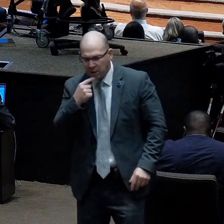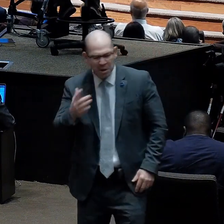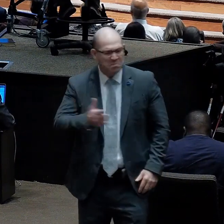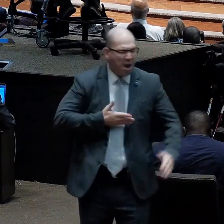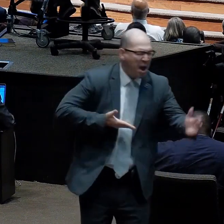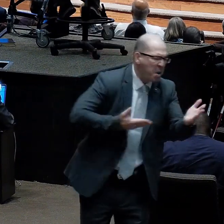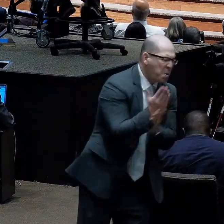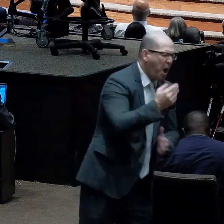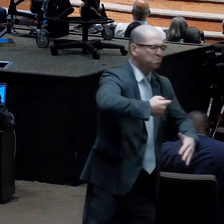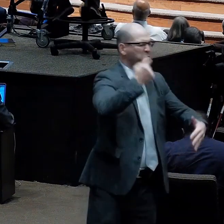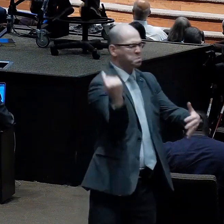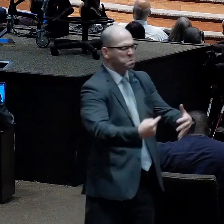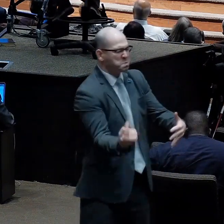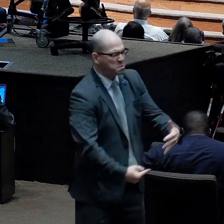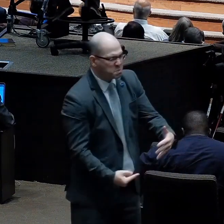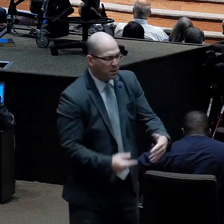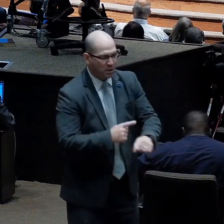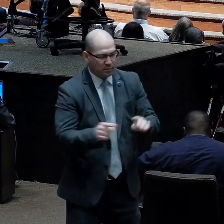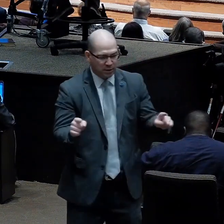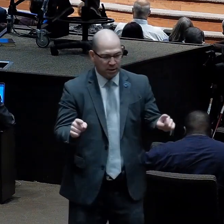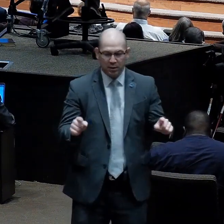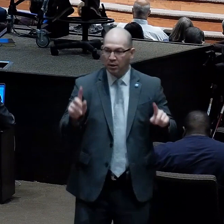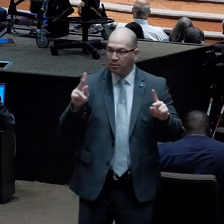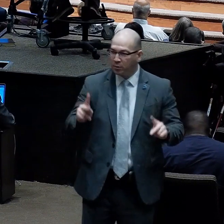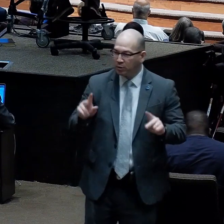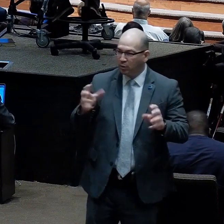but someone who's going around looking to serve.